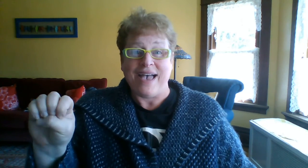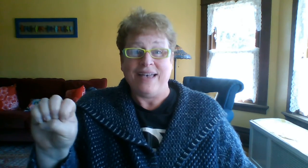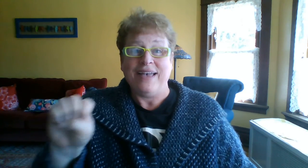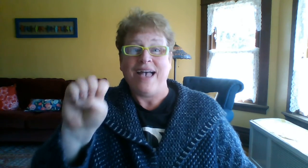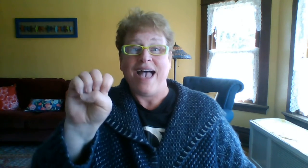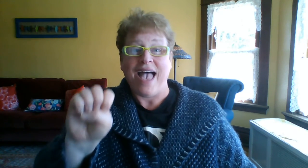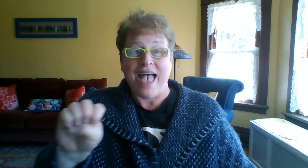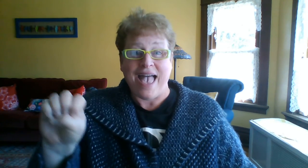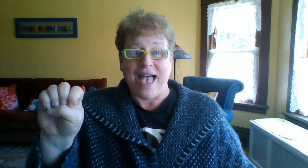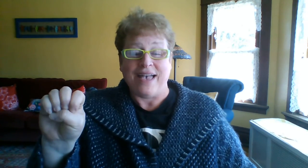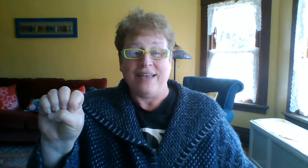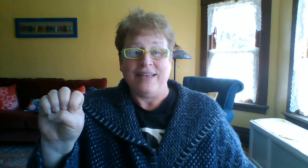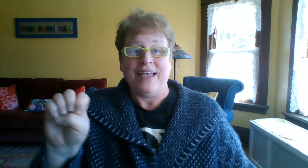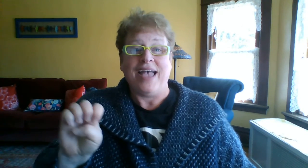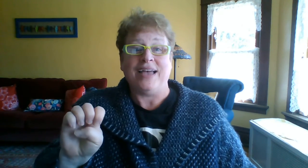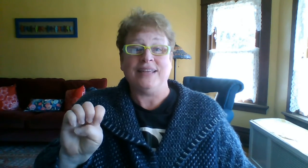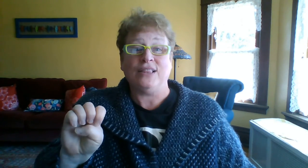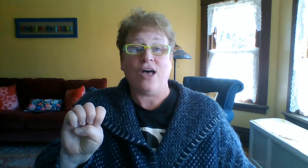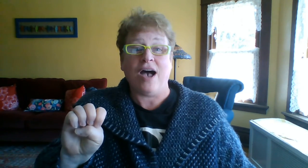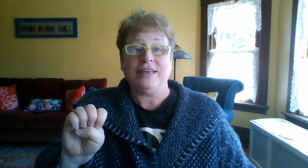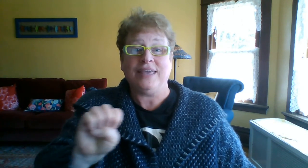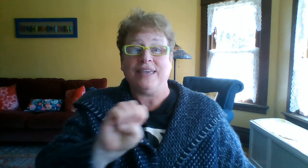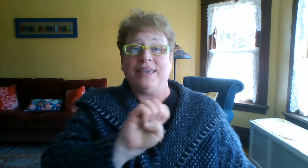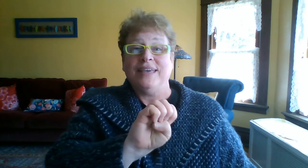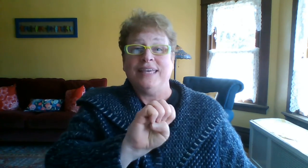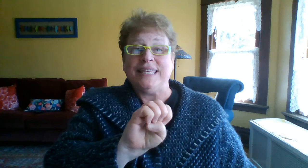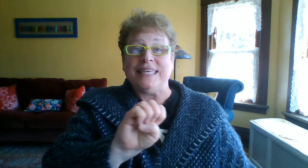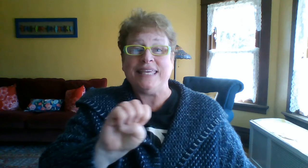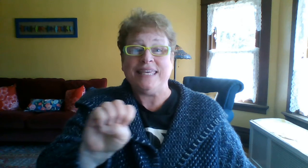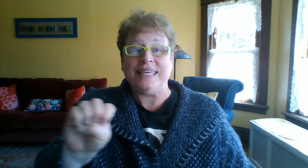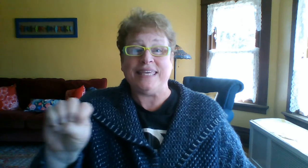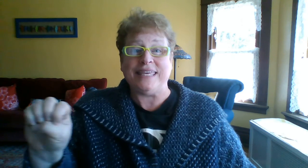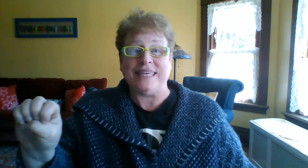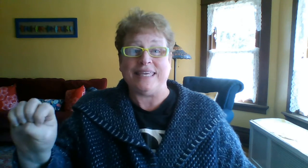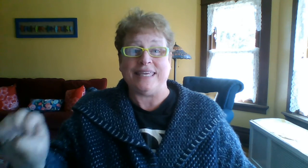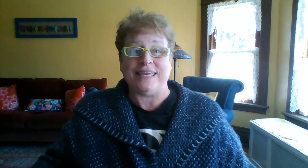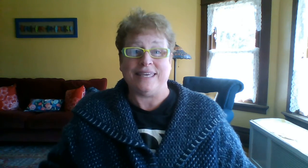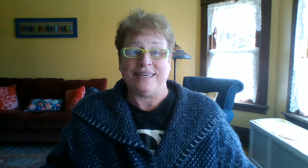and a long E,